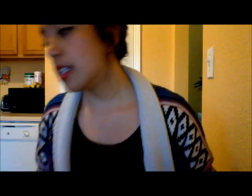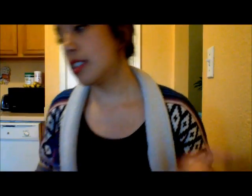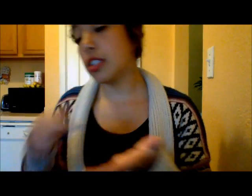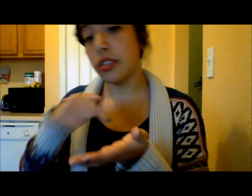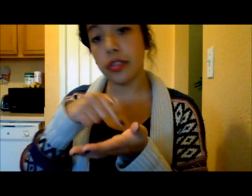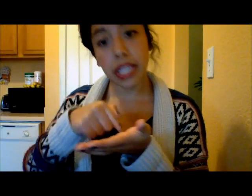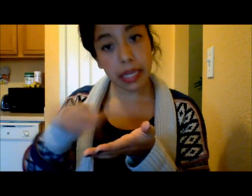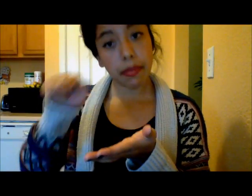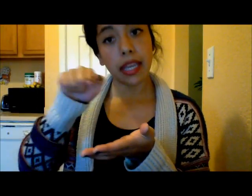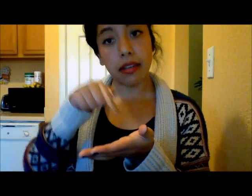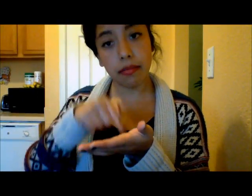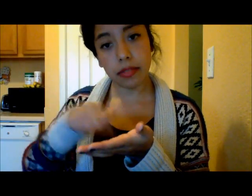To keep paying.